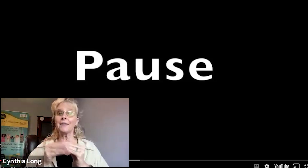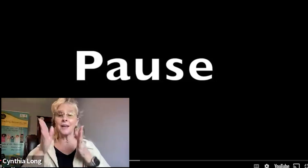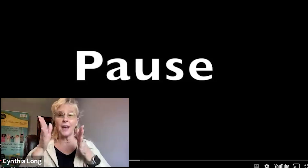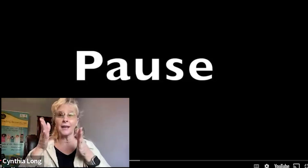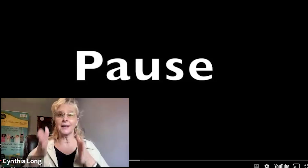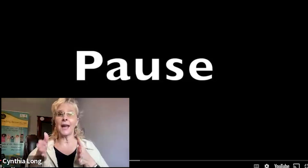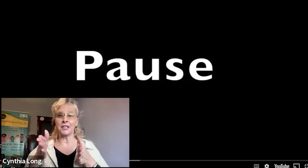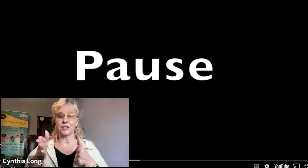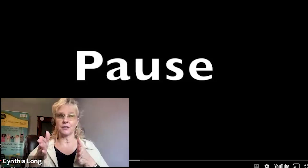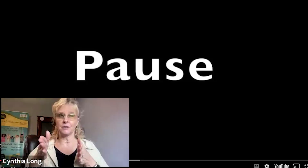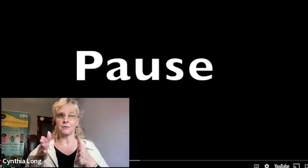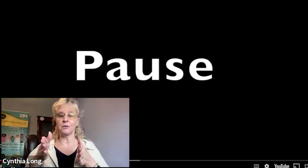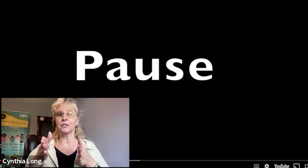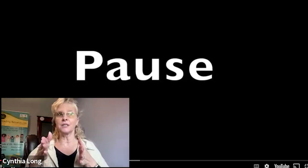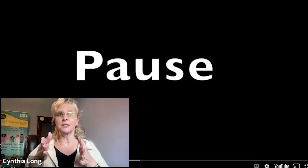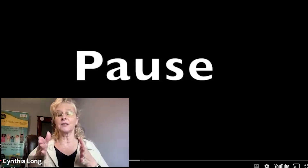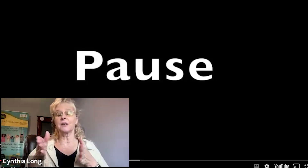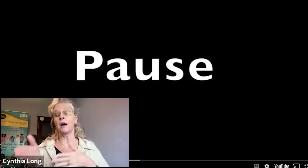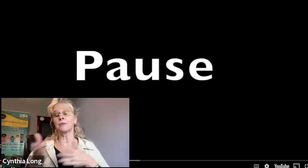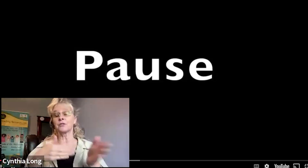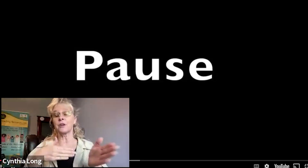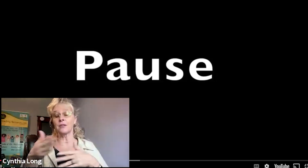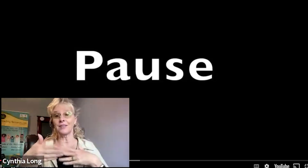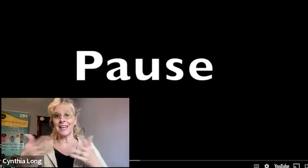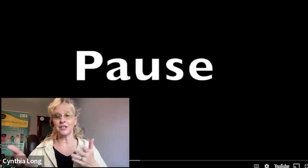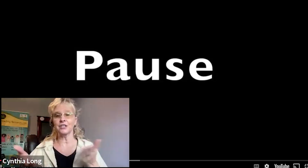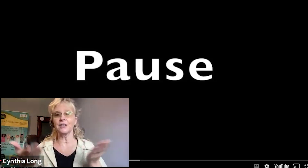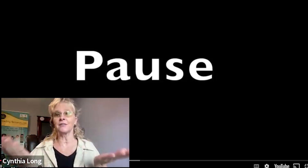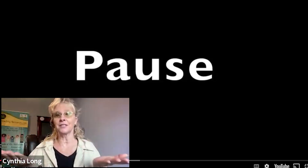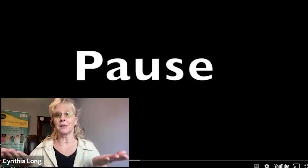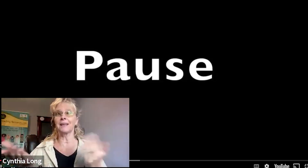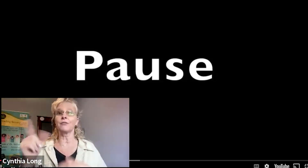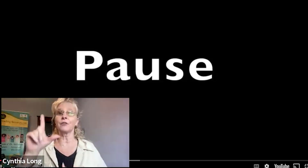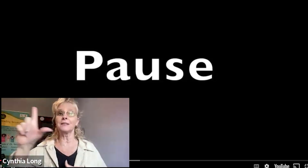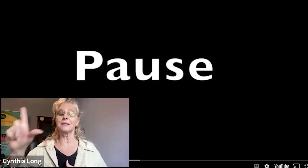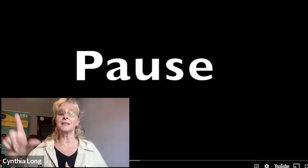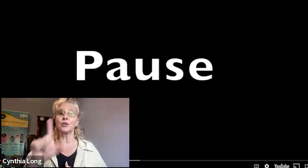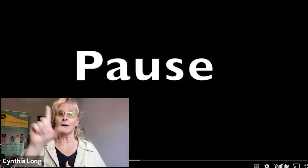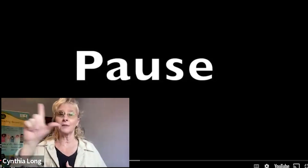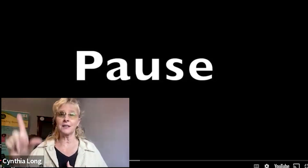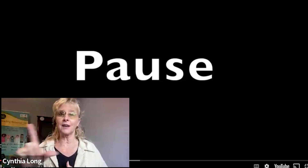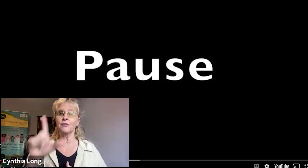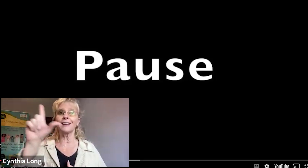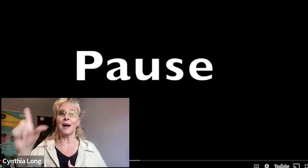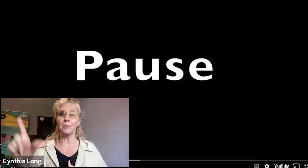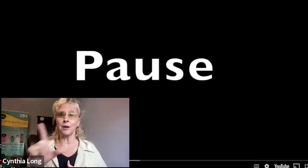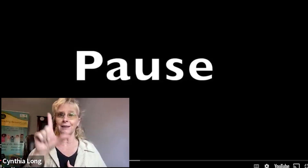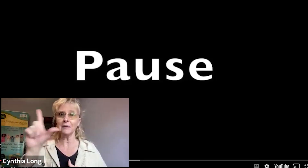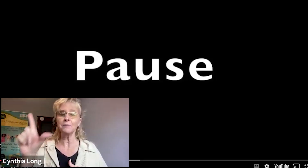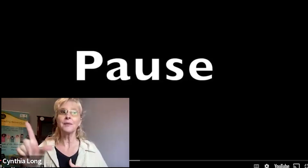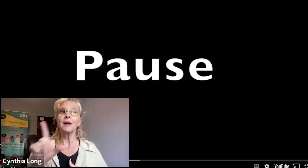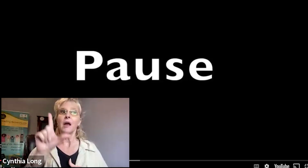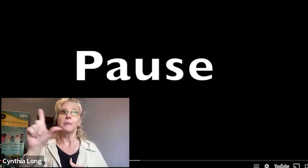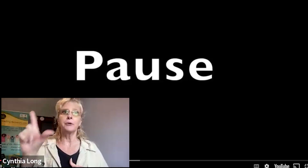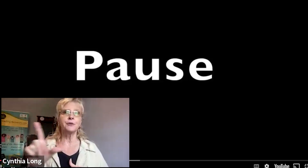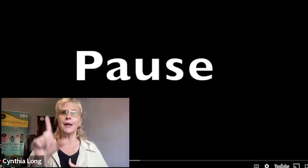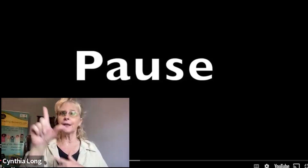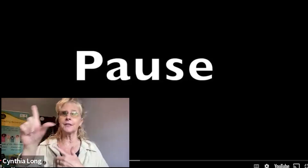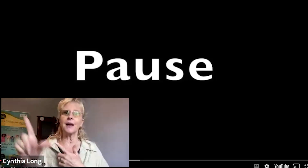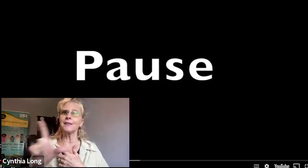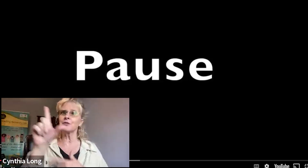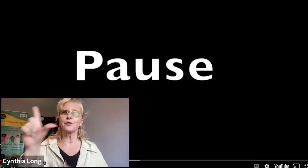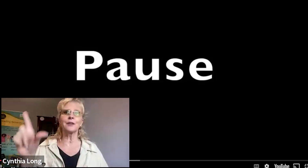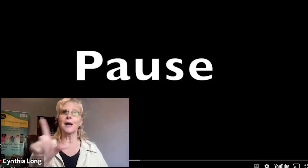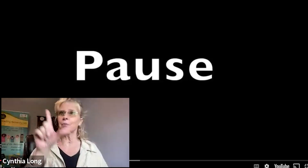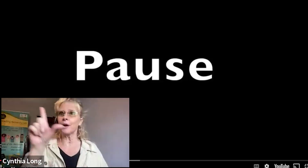we don't have to add an agent, which is a personification of something. For instance, you have the sign for library, but you